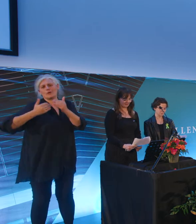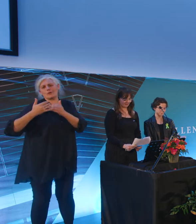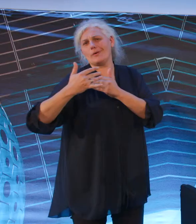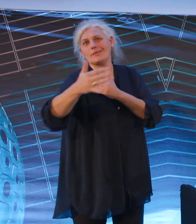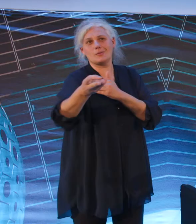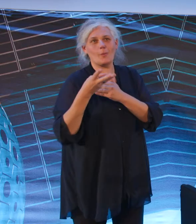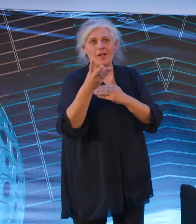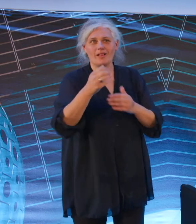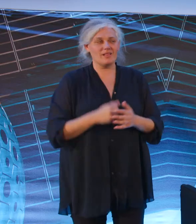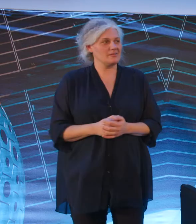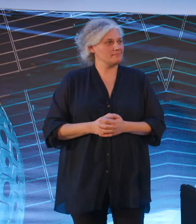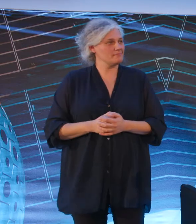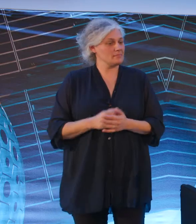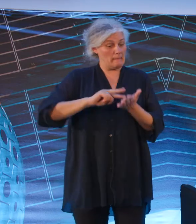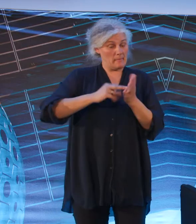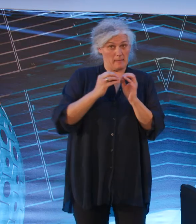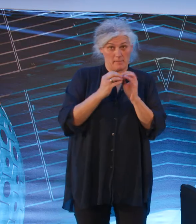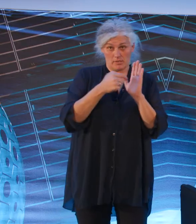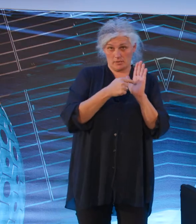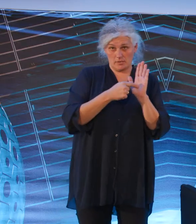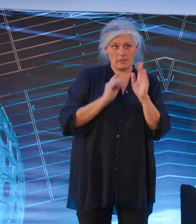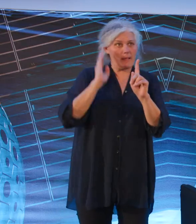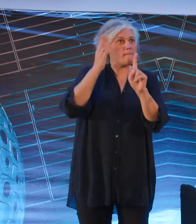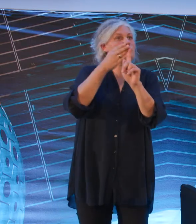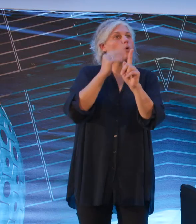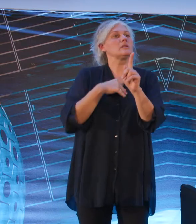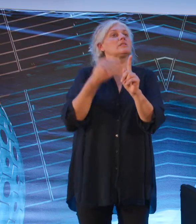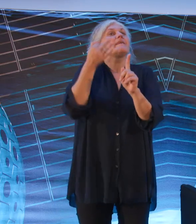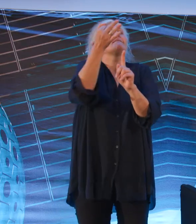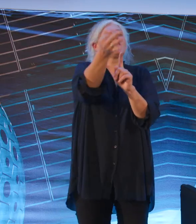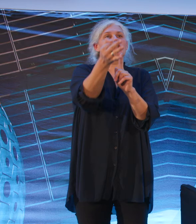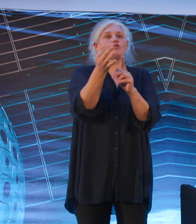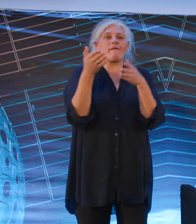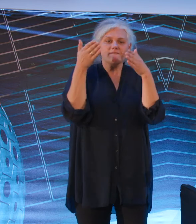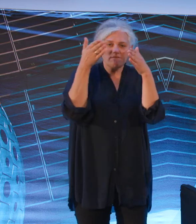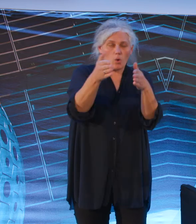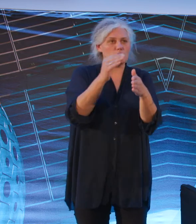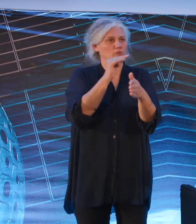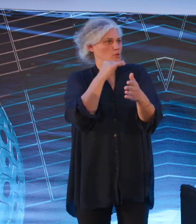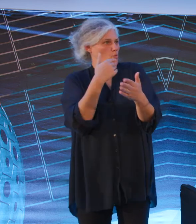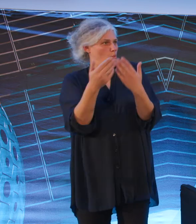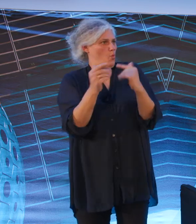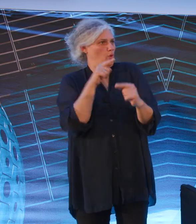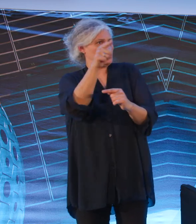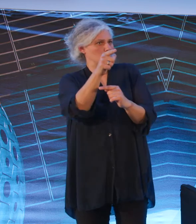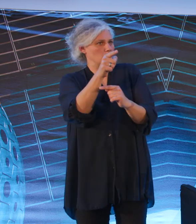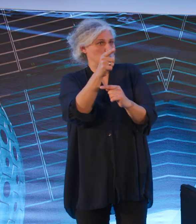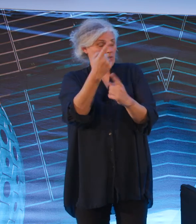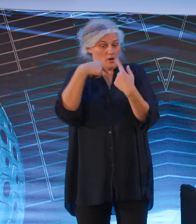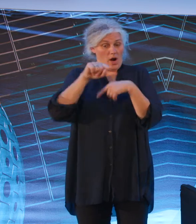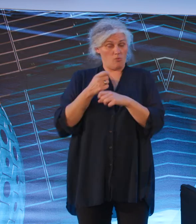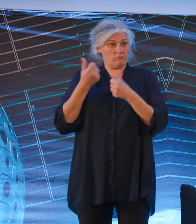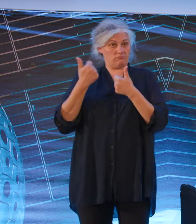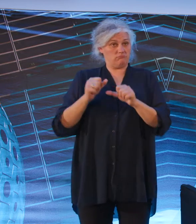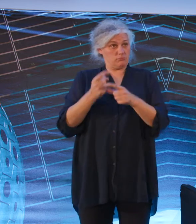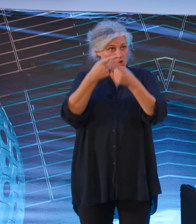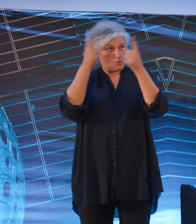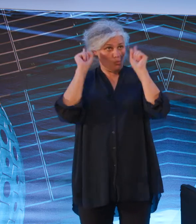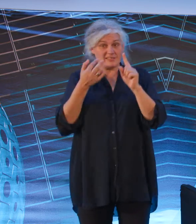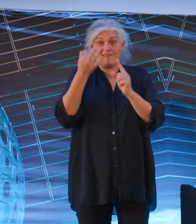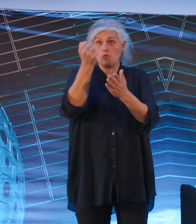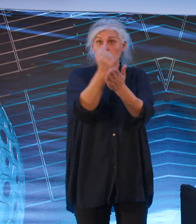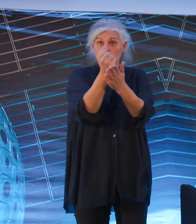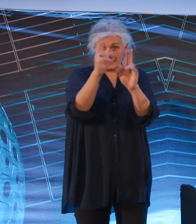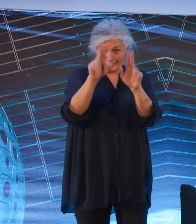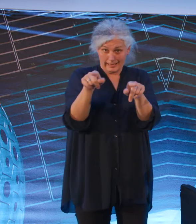come. As the plan mentions, the approach is future-focused, which means that far beyond our own graduation, future students can